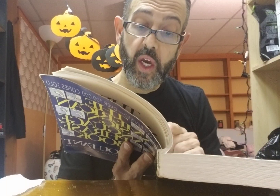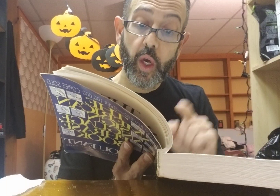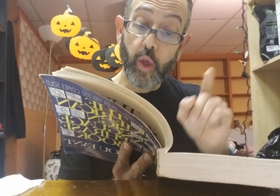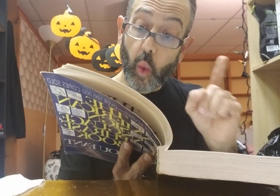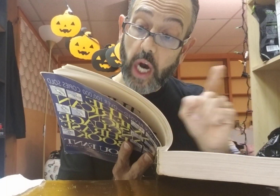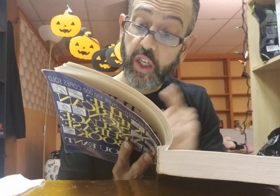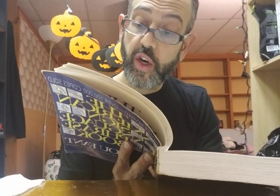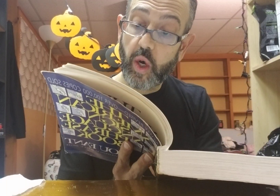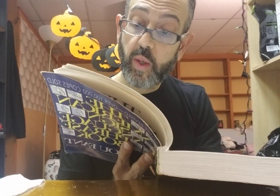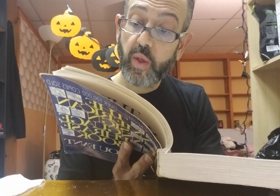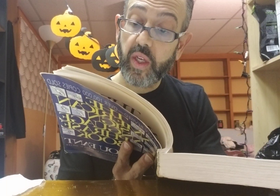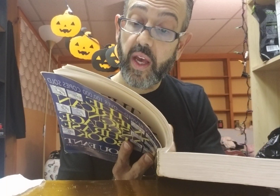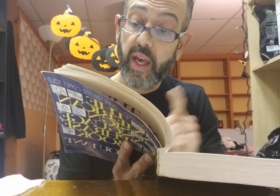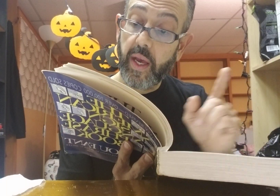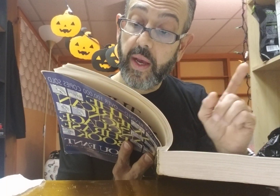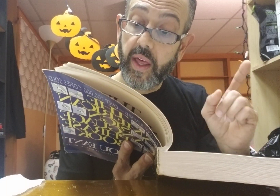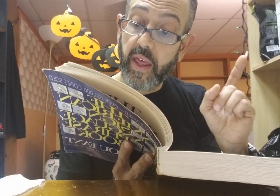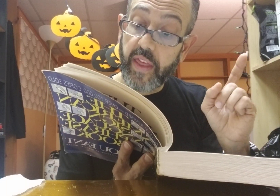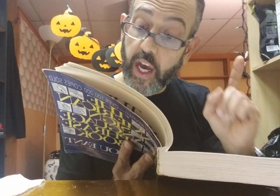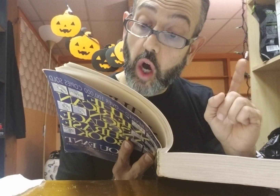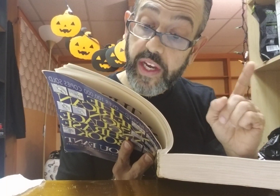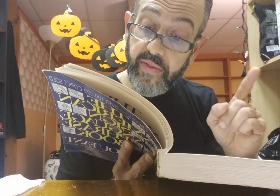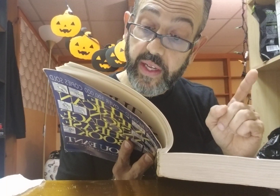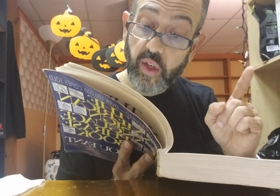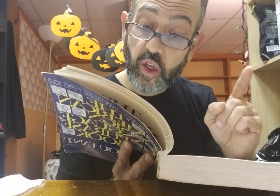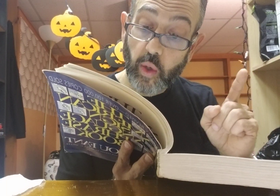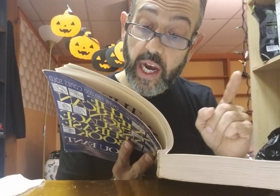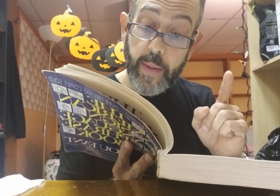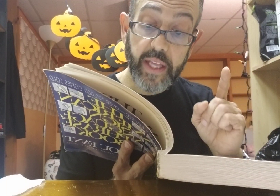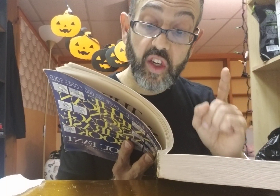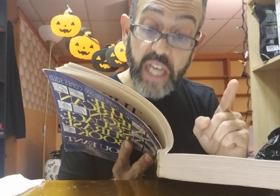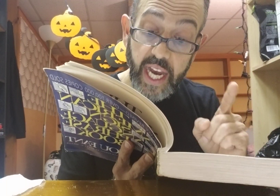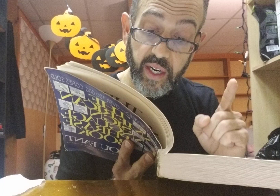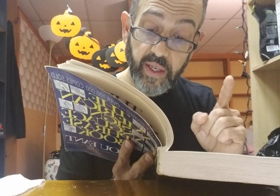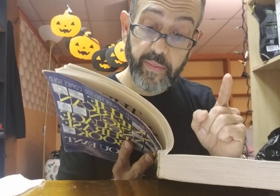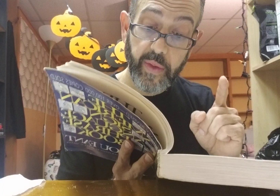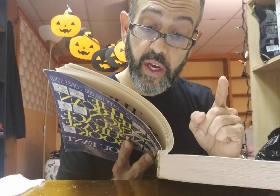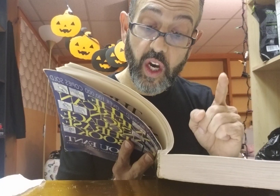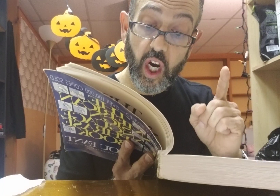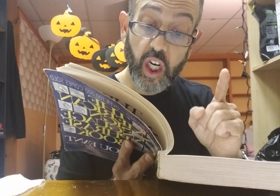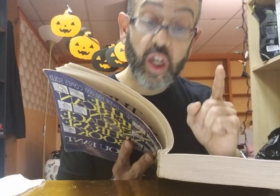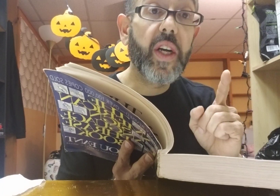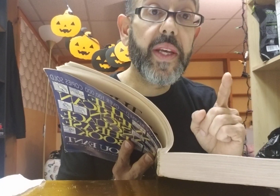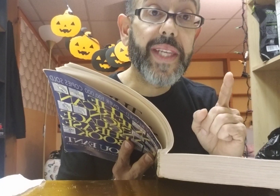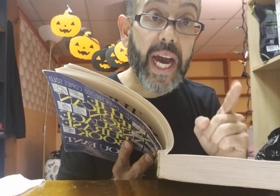The watcher knows that all the events described by the signer occur in the time